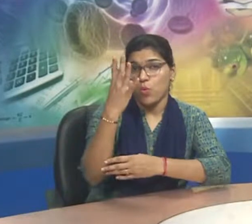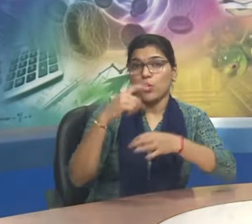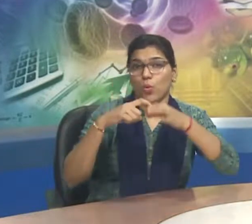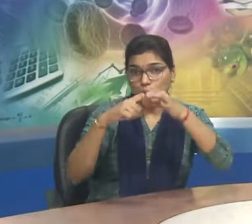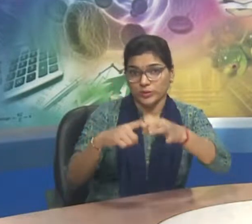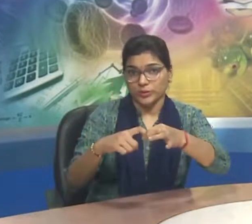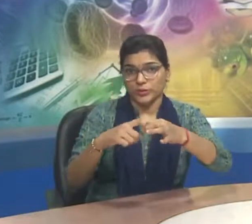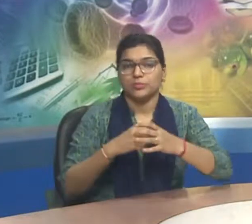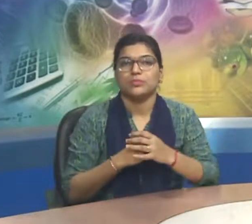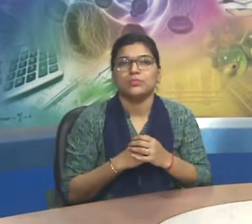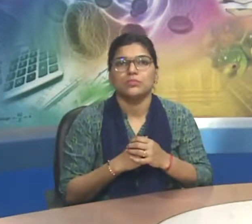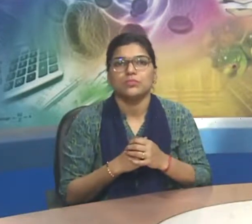Question 4.